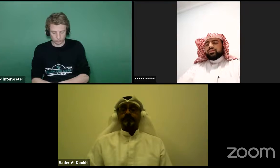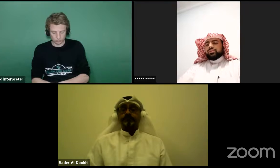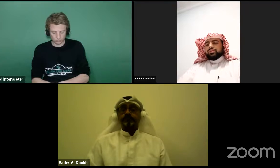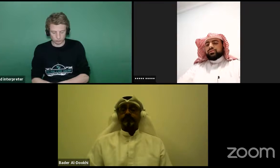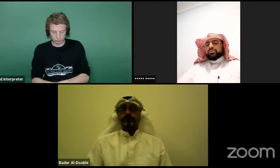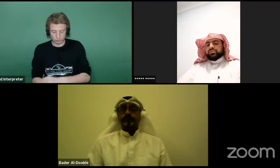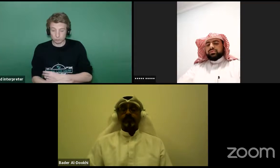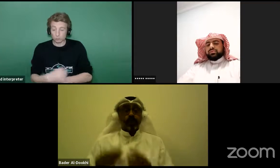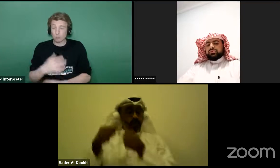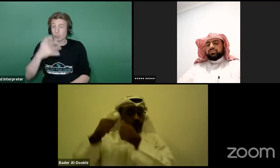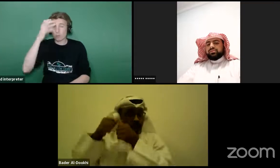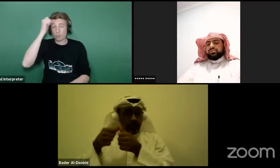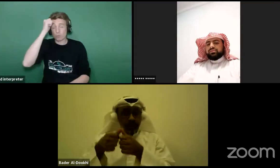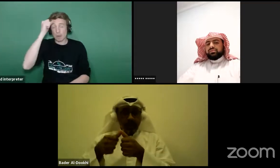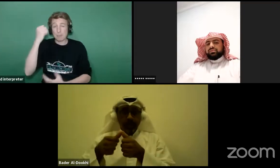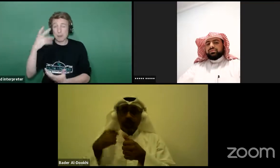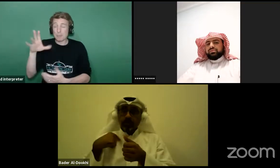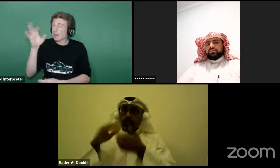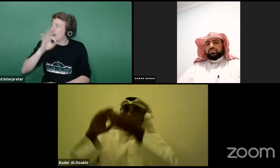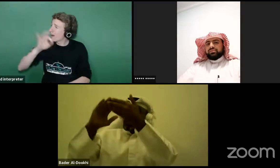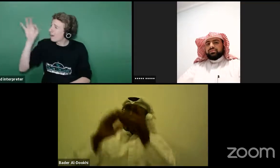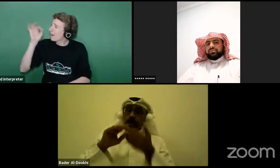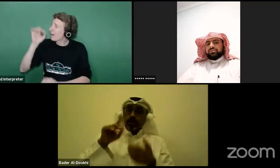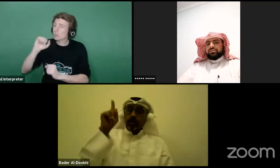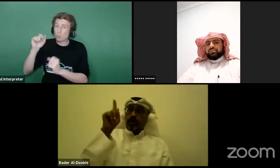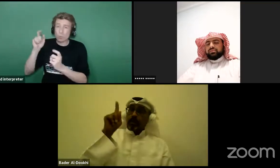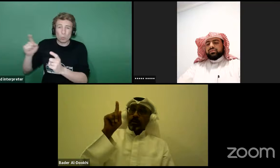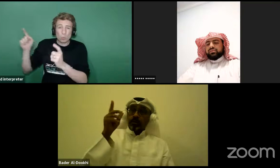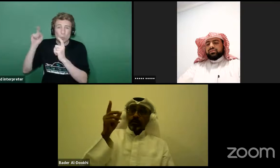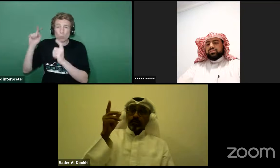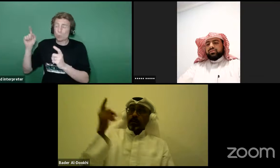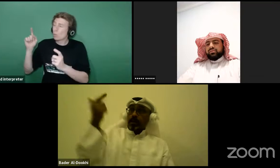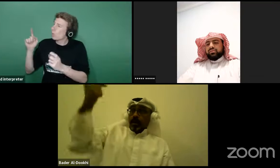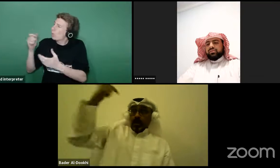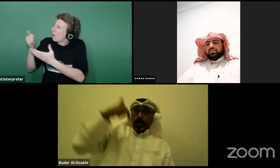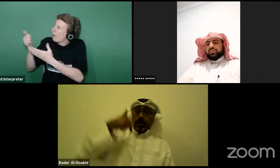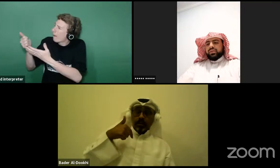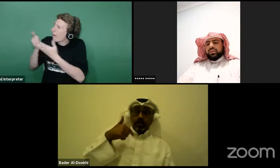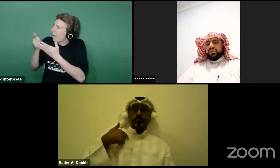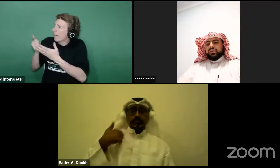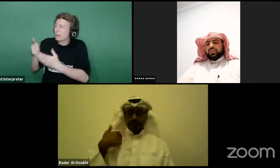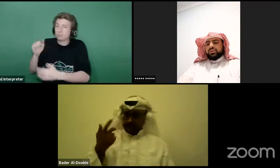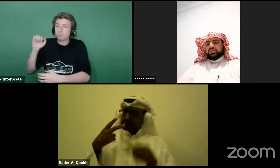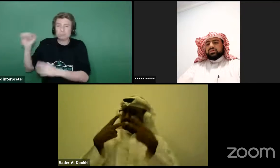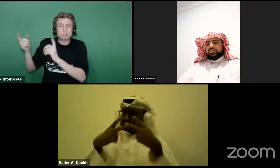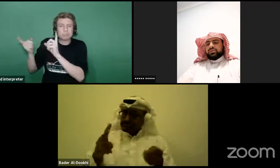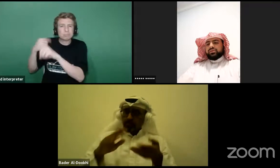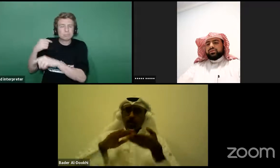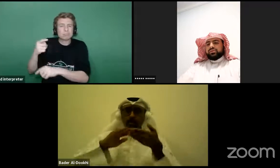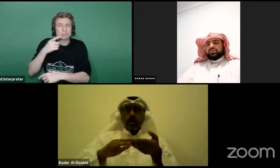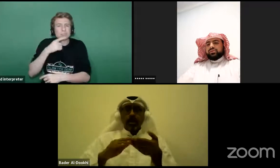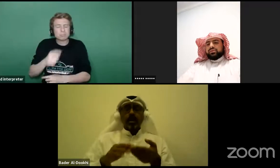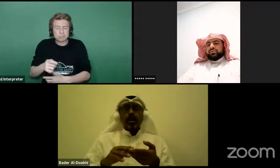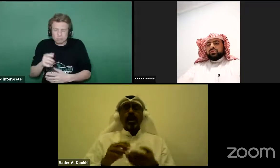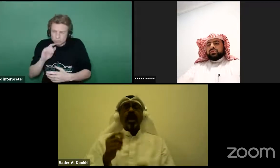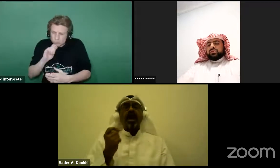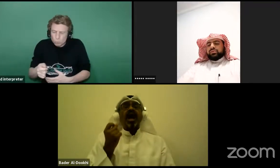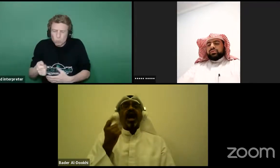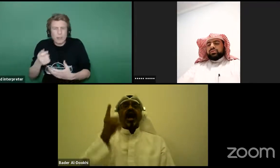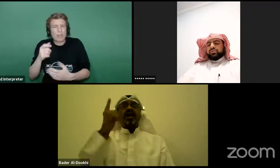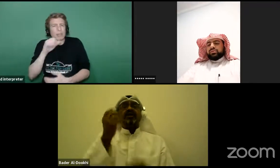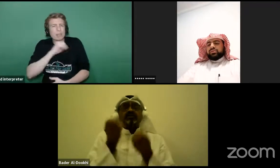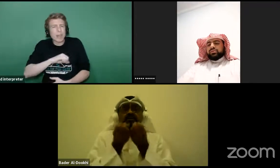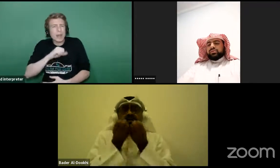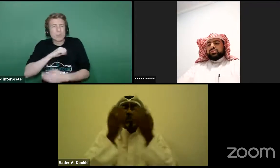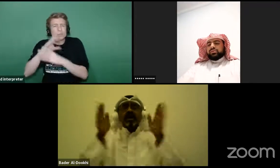Remember when you sought help of your Lord and he answered you saying, I will help you with 1,000 of the angels, each behind the